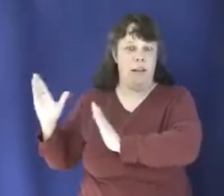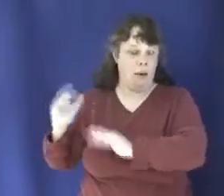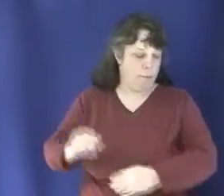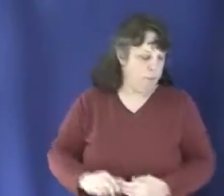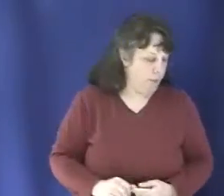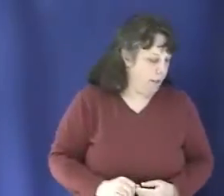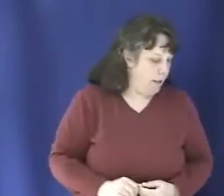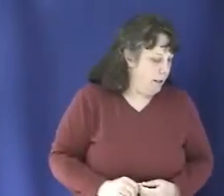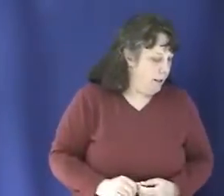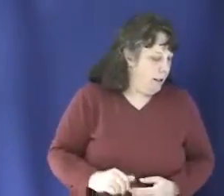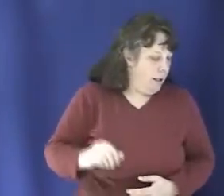letter.